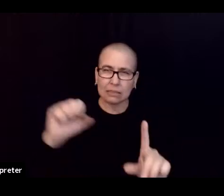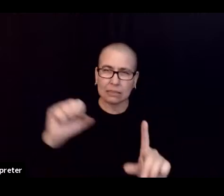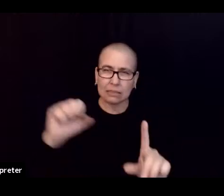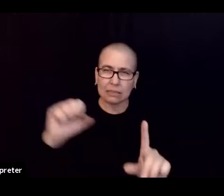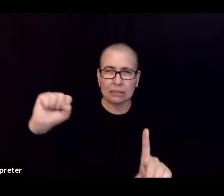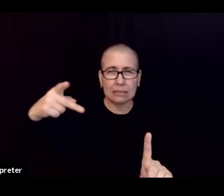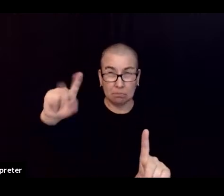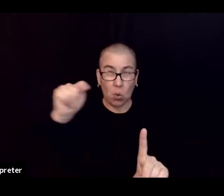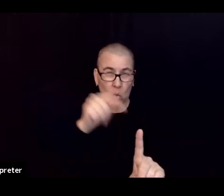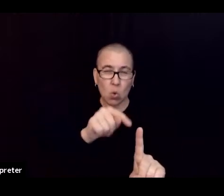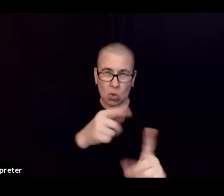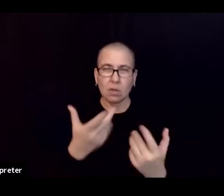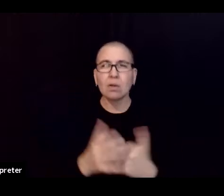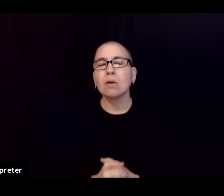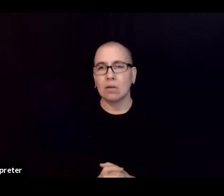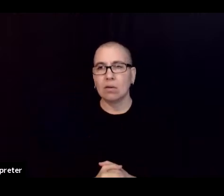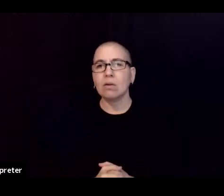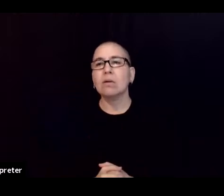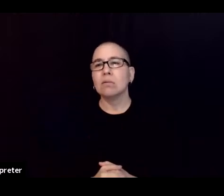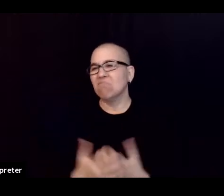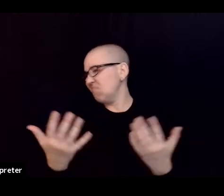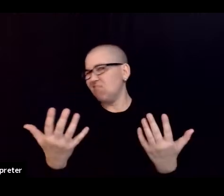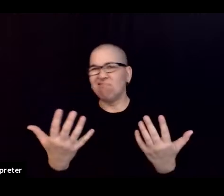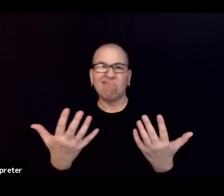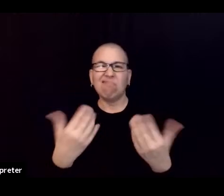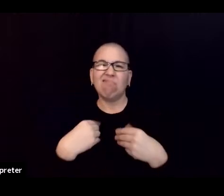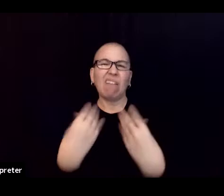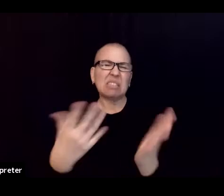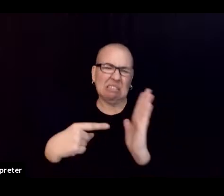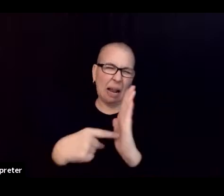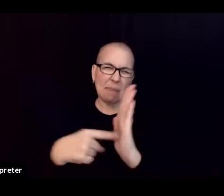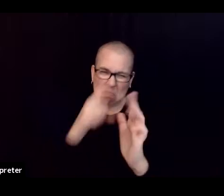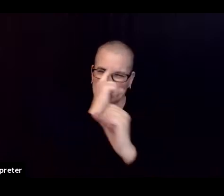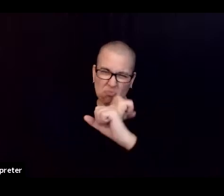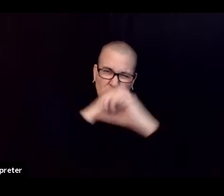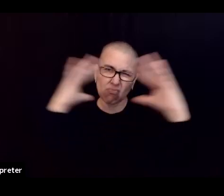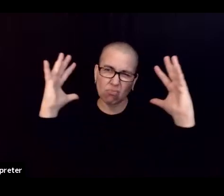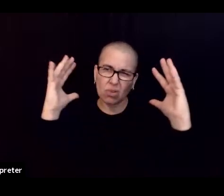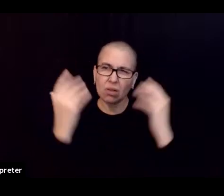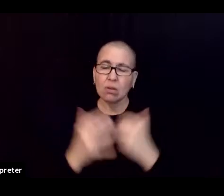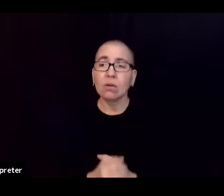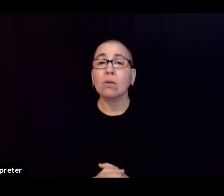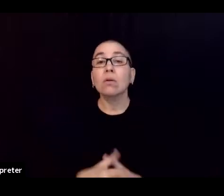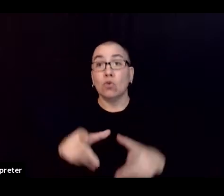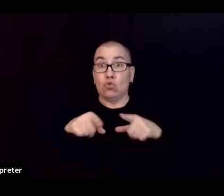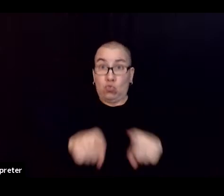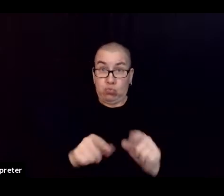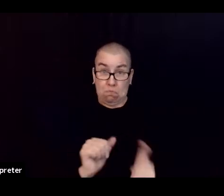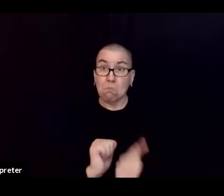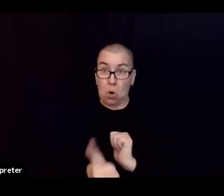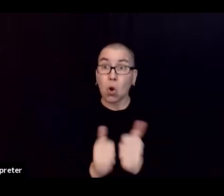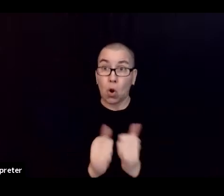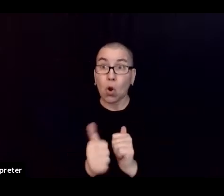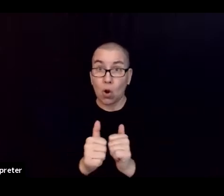there may have been attention to masking and things during a competition,